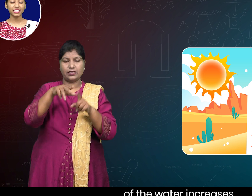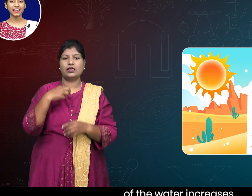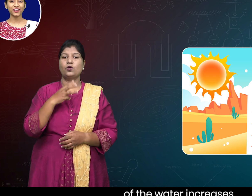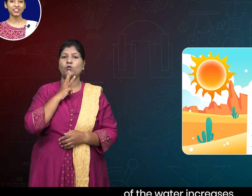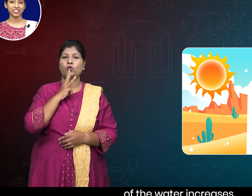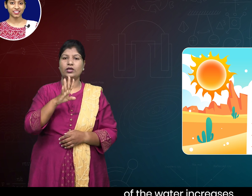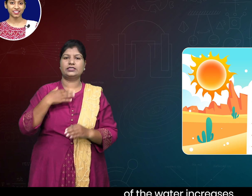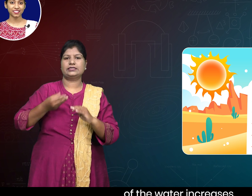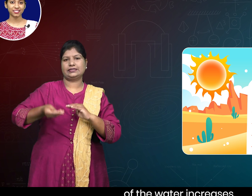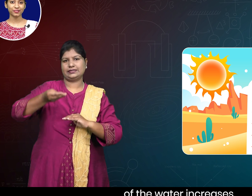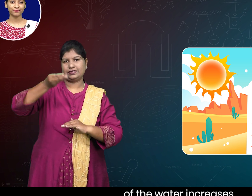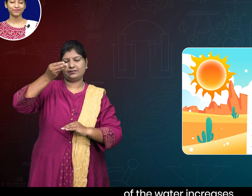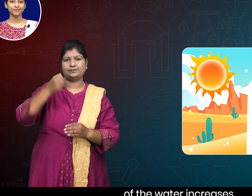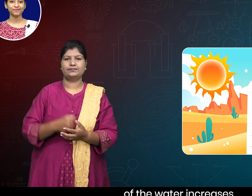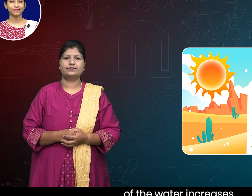water increases.